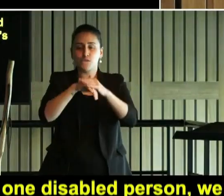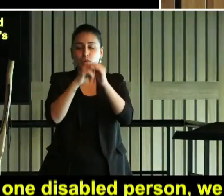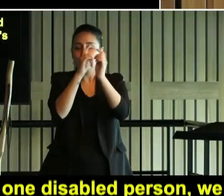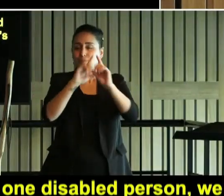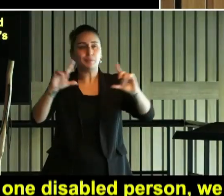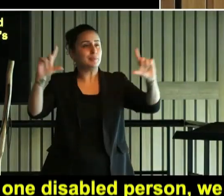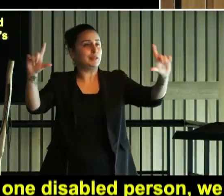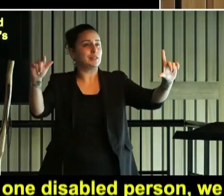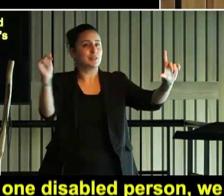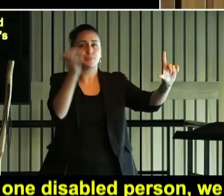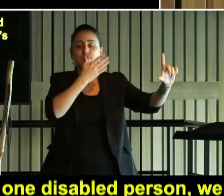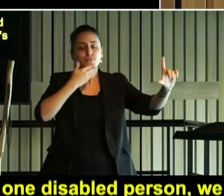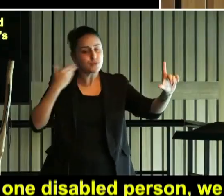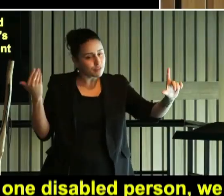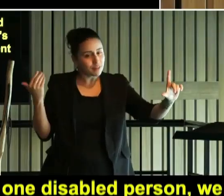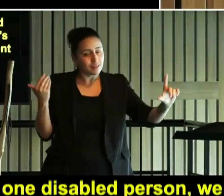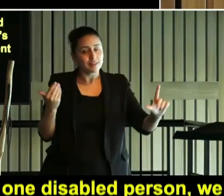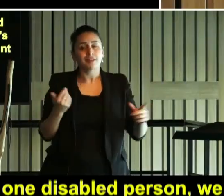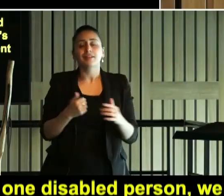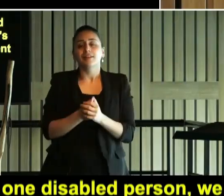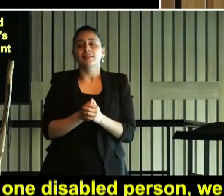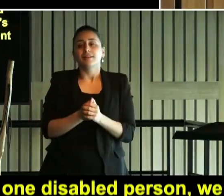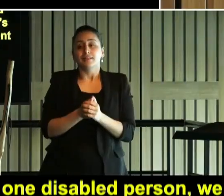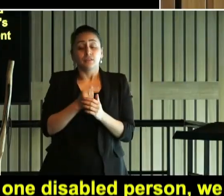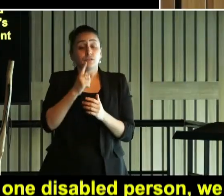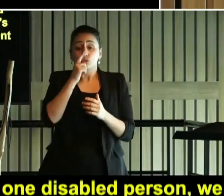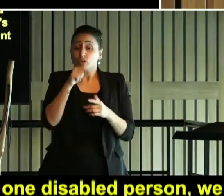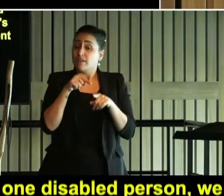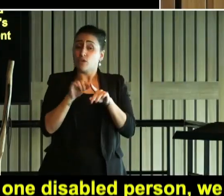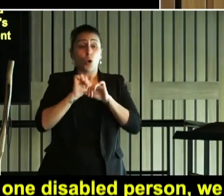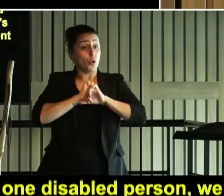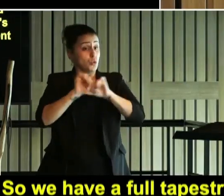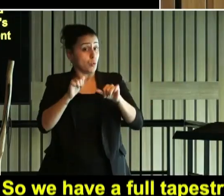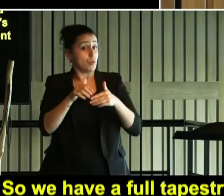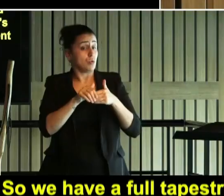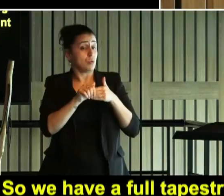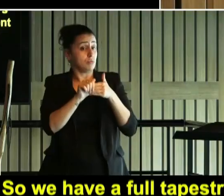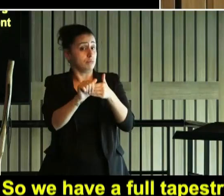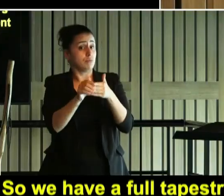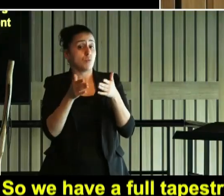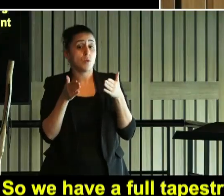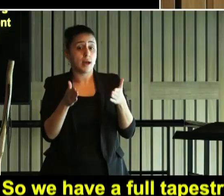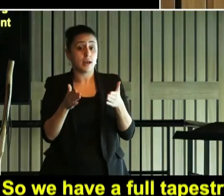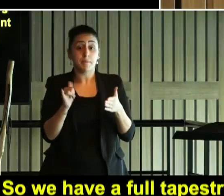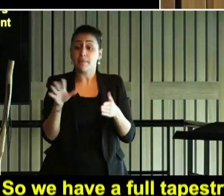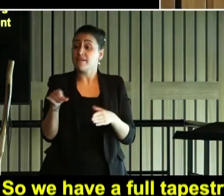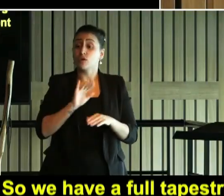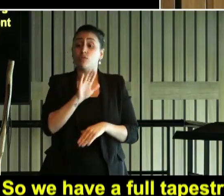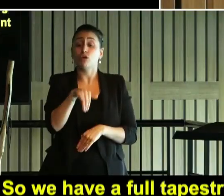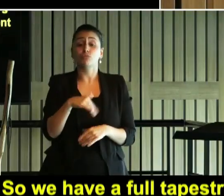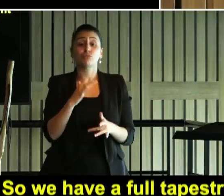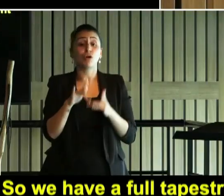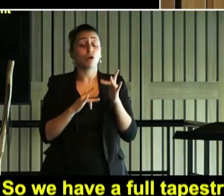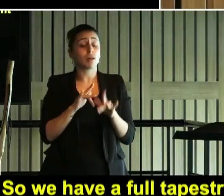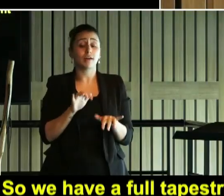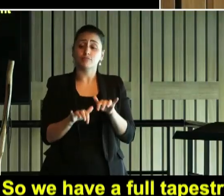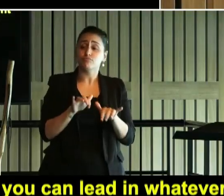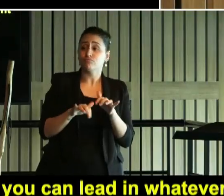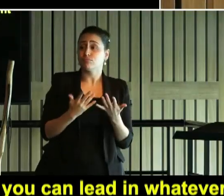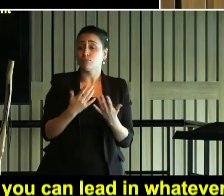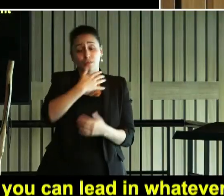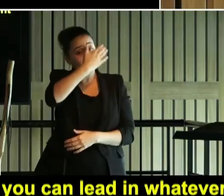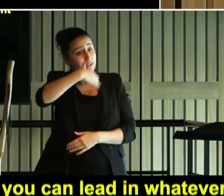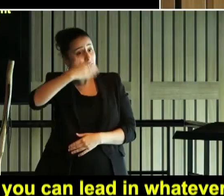I would just say that you can lead in whatever way that looks like, and sometimes that can be from home, online or